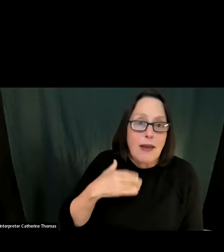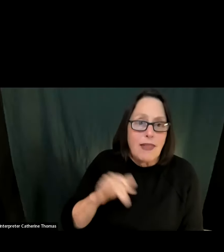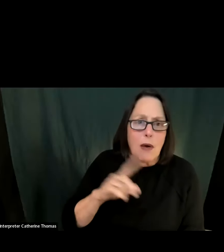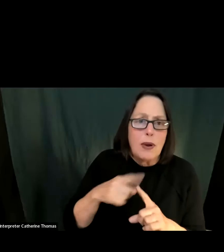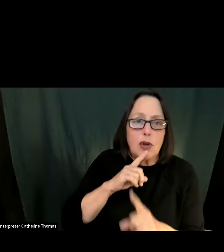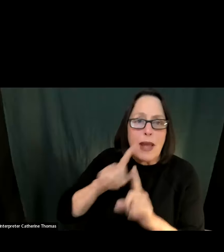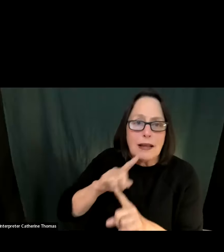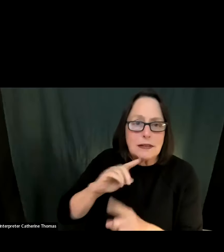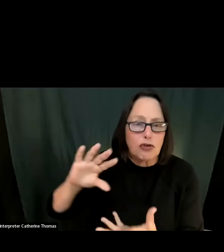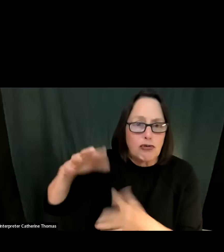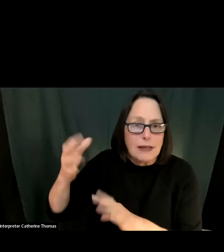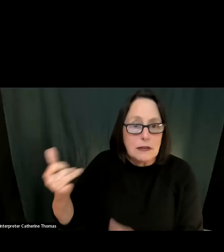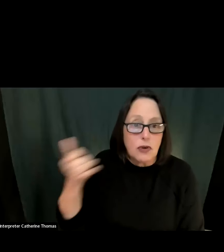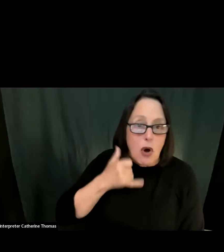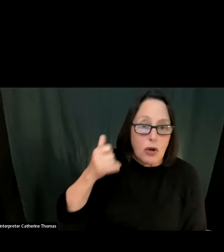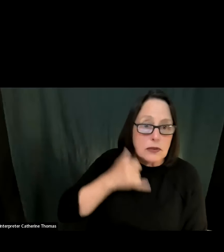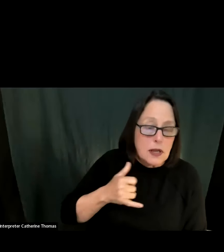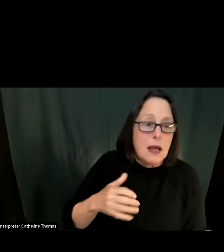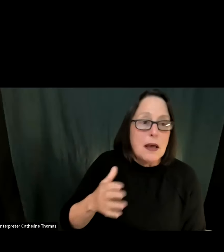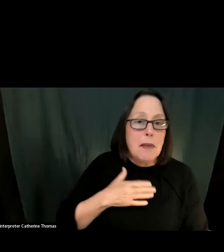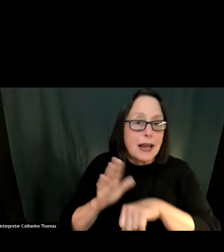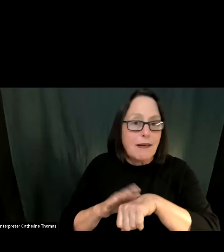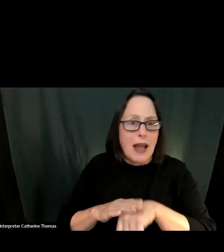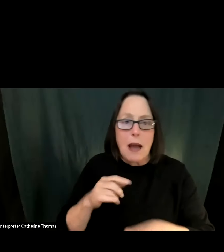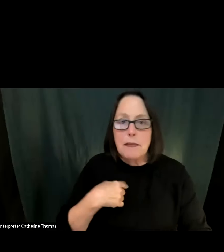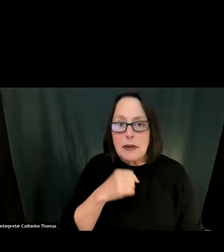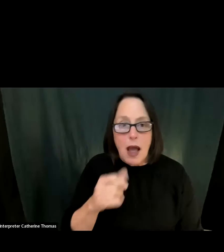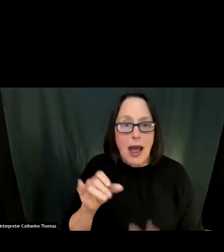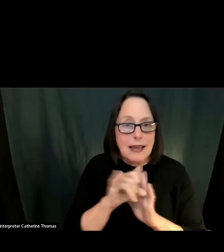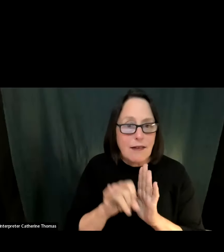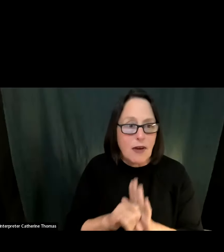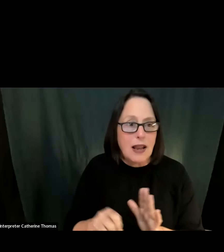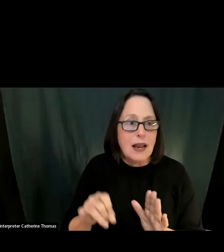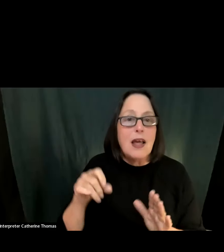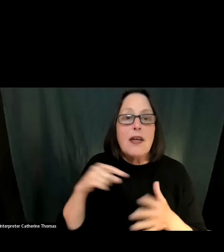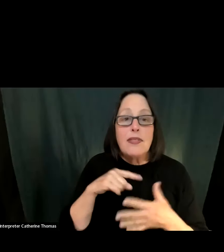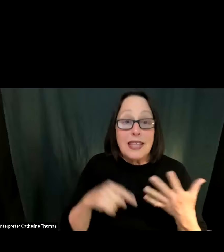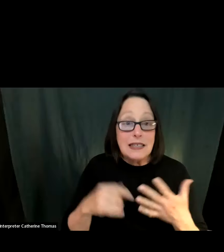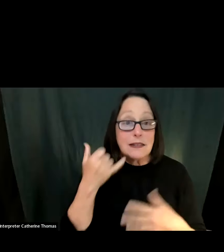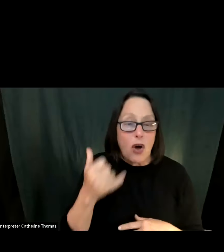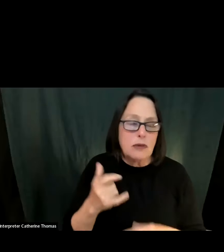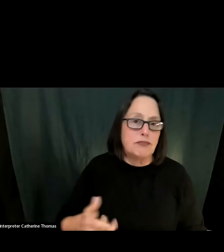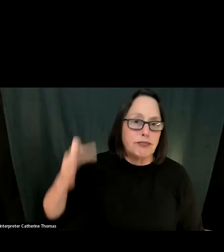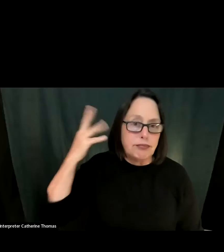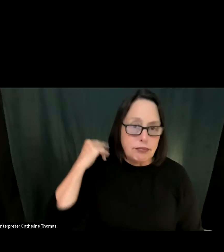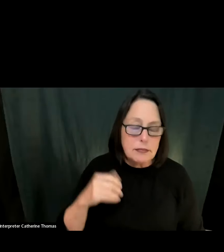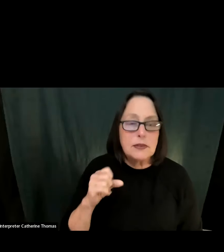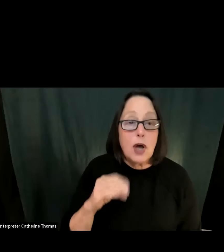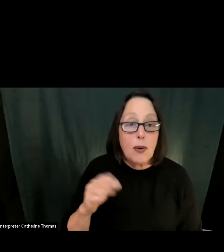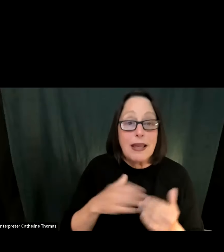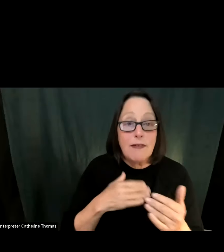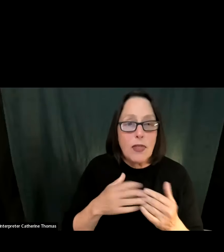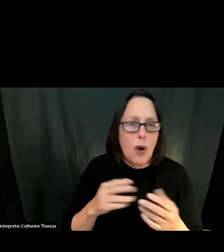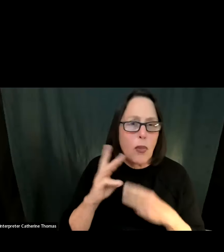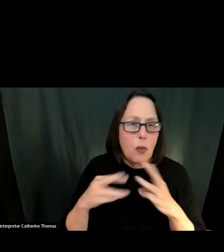calls. My caveats, of course, is that these are de-identified and these calls were more than a few years ago. So although the landscape has changed a